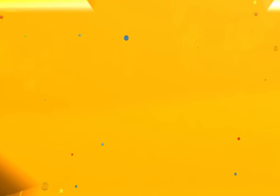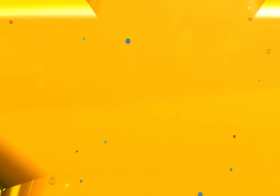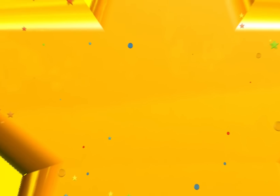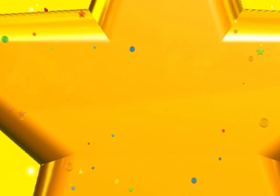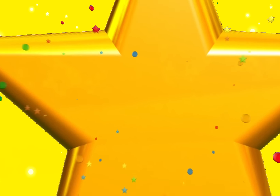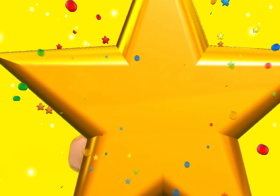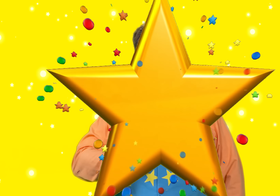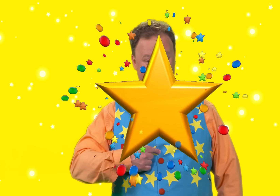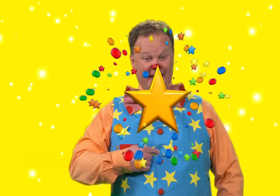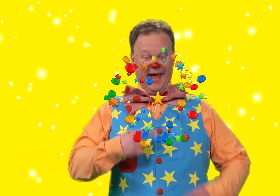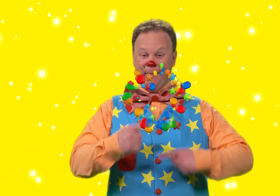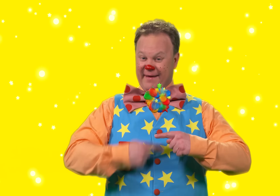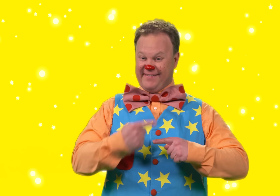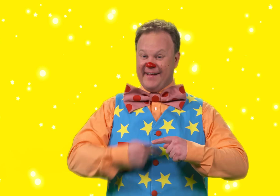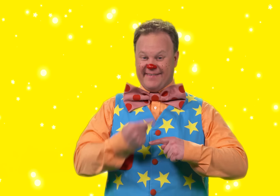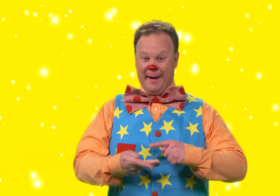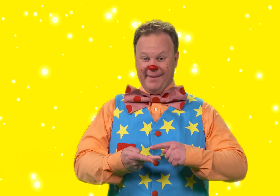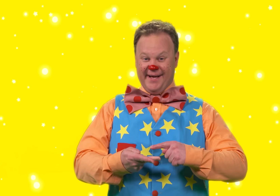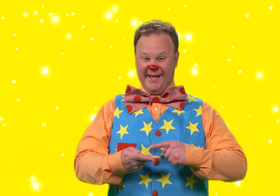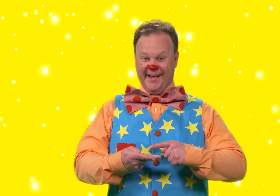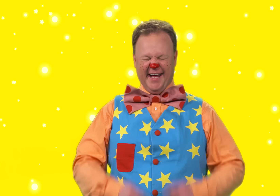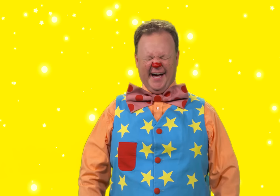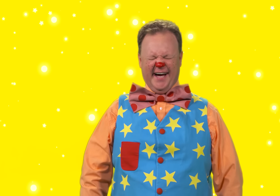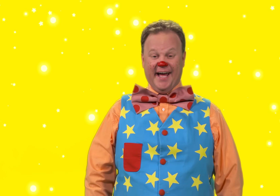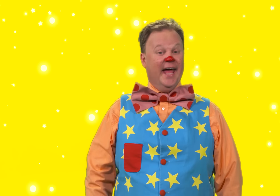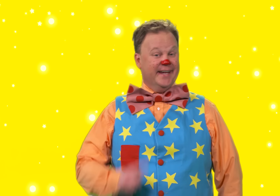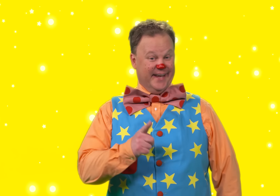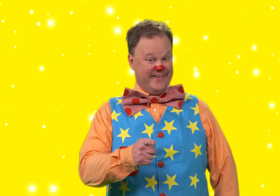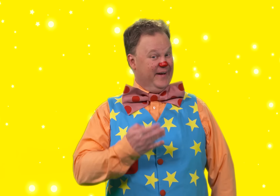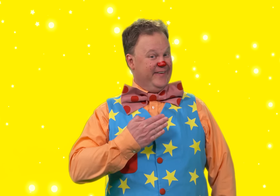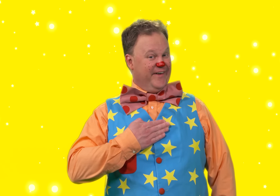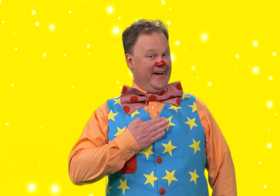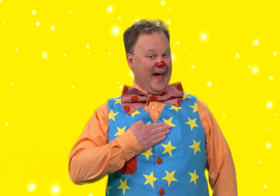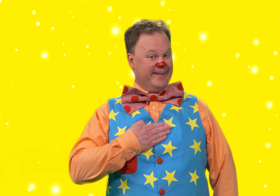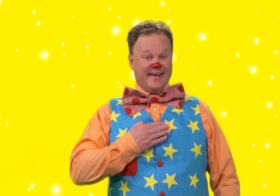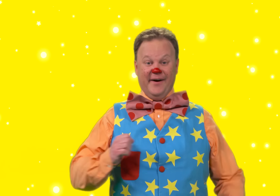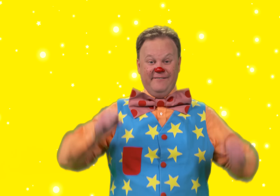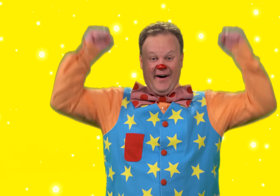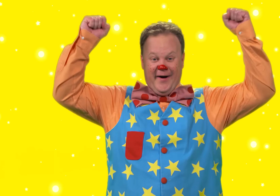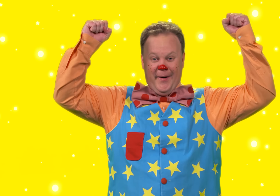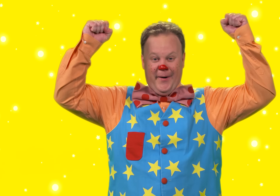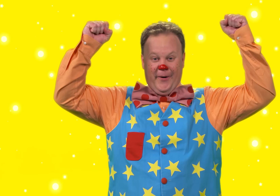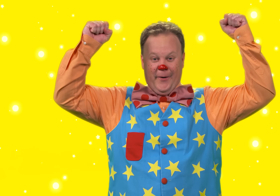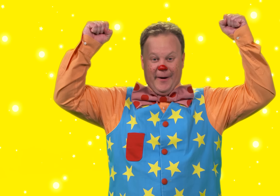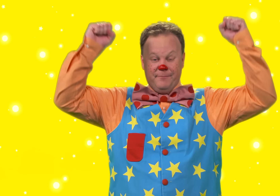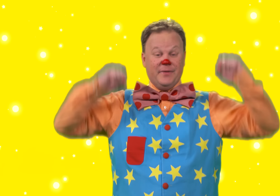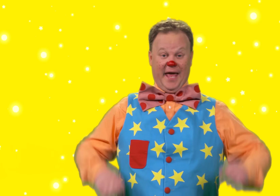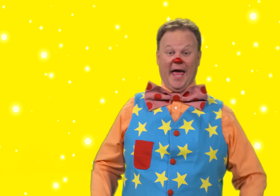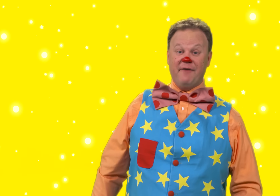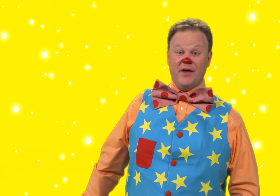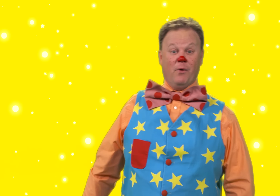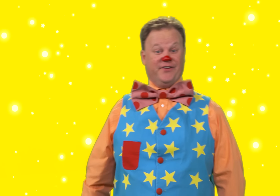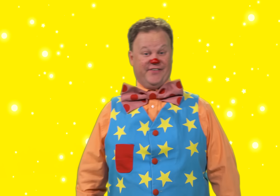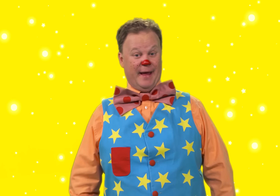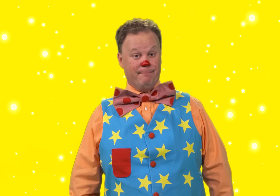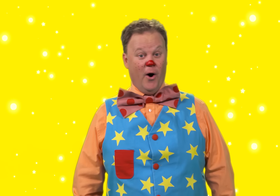Hello, it's me, Mr. Tumble. Did you enjoy that? Woohoo! If you want to see more